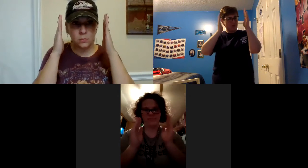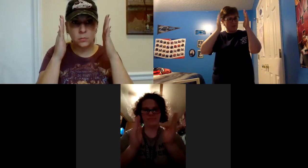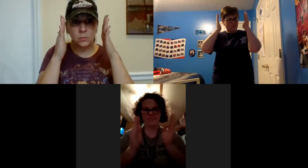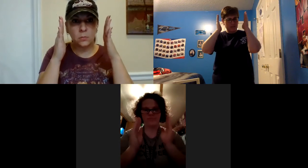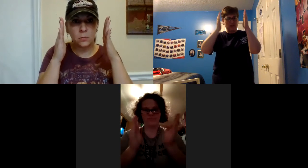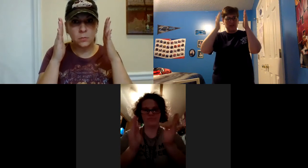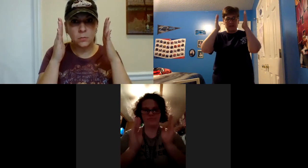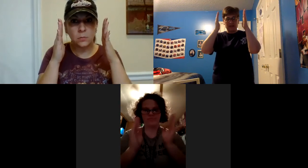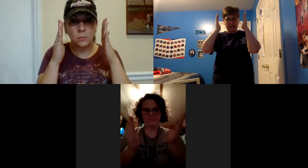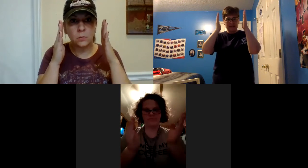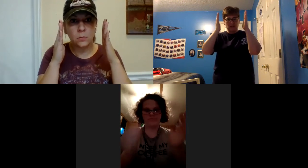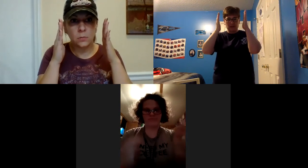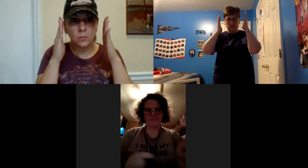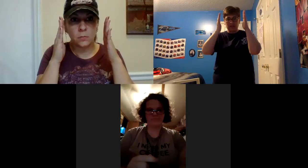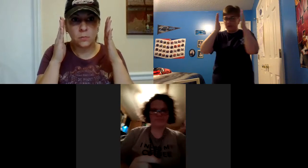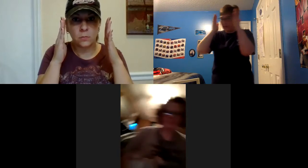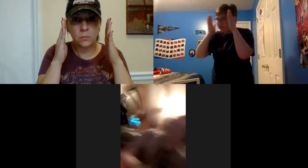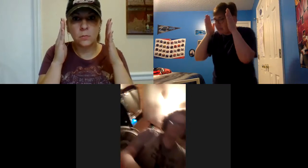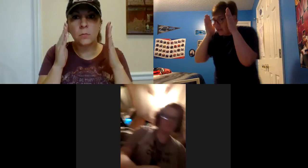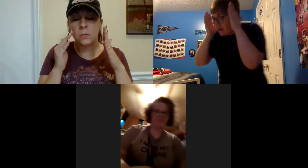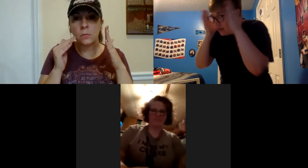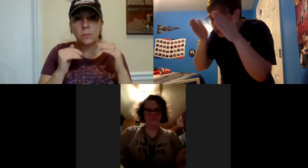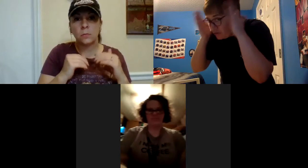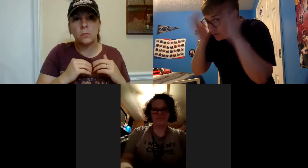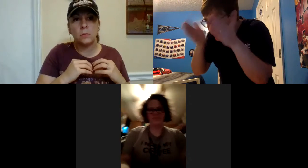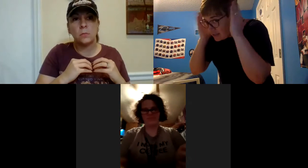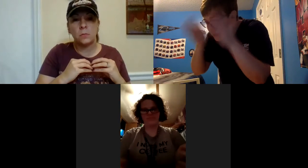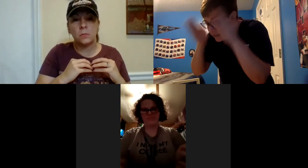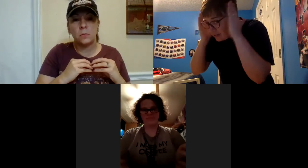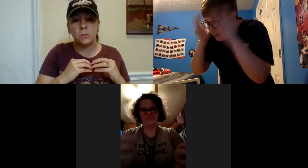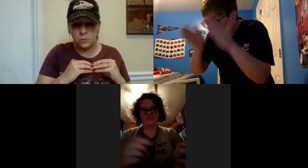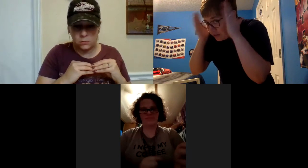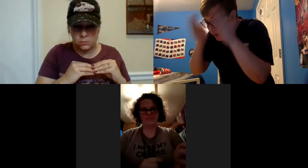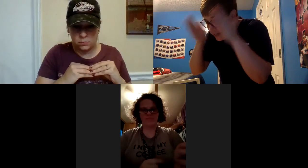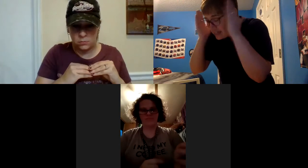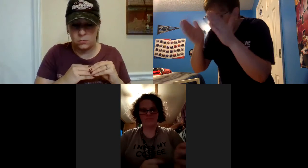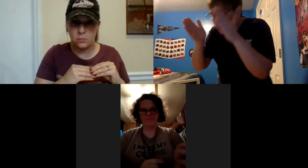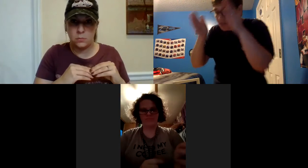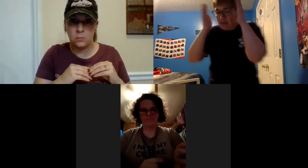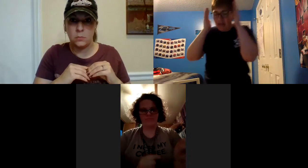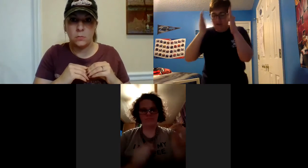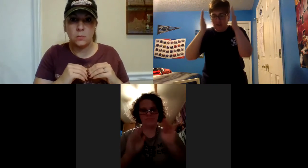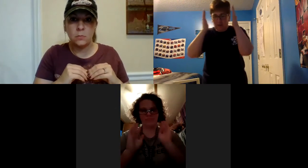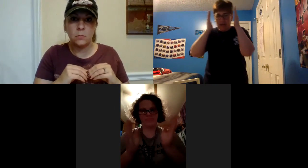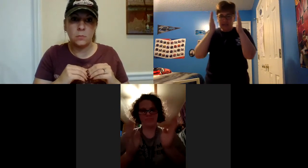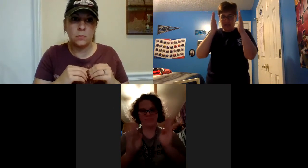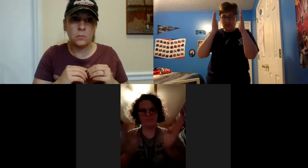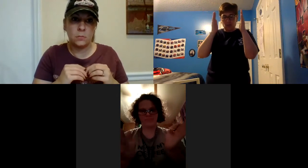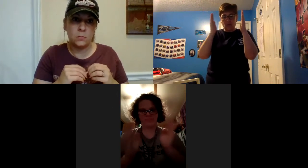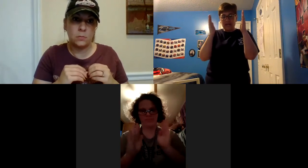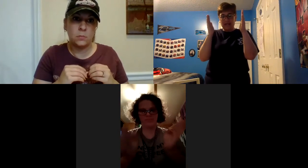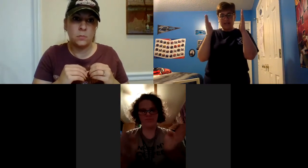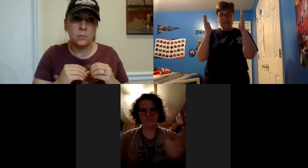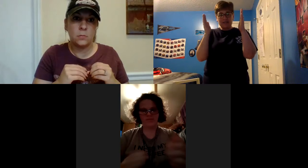think we talked about it last week or one of the other weeks. And all you're doing is pay attention. So be careful and pay